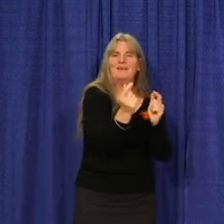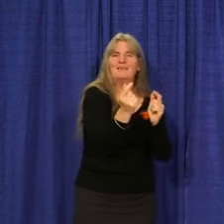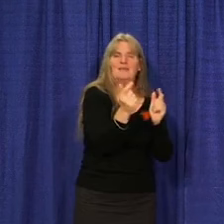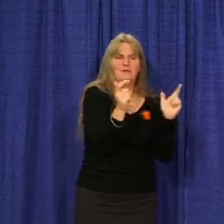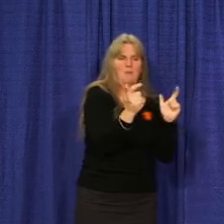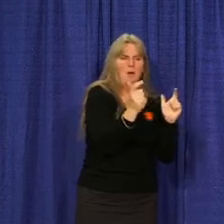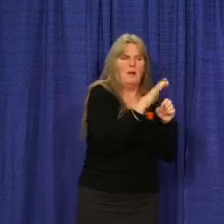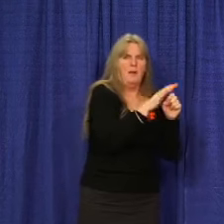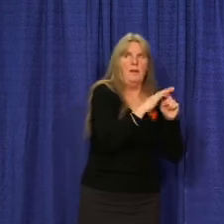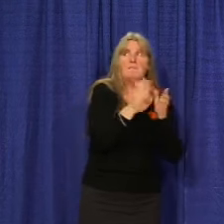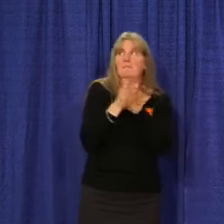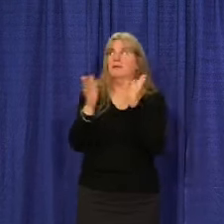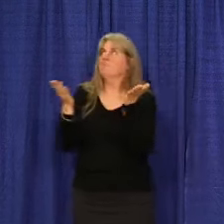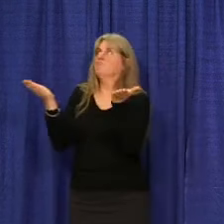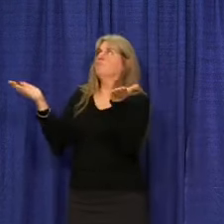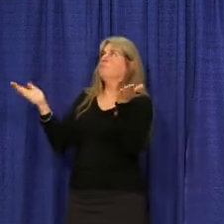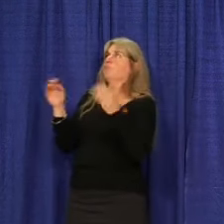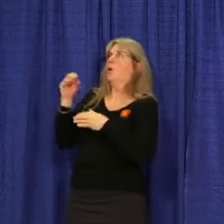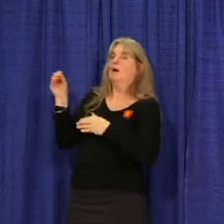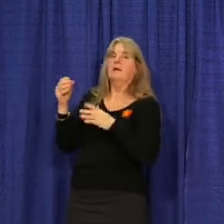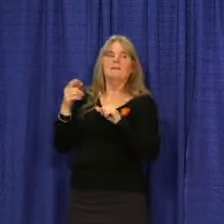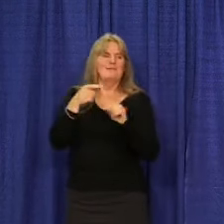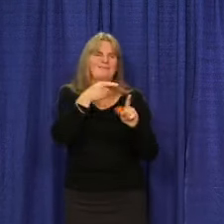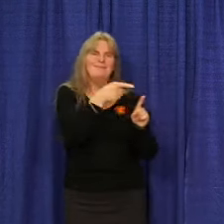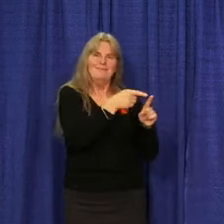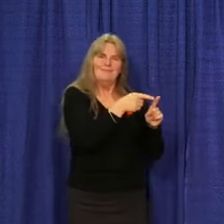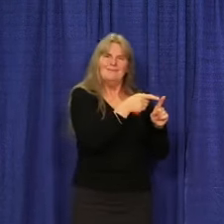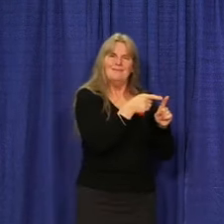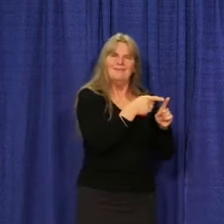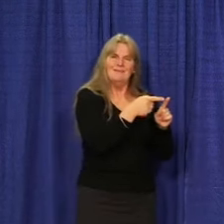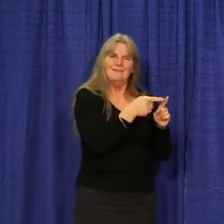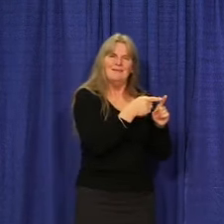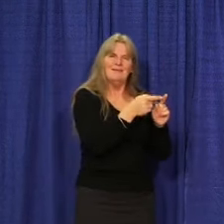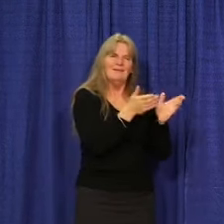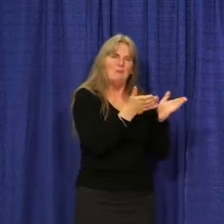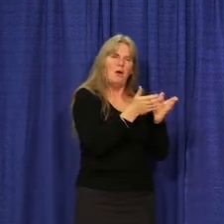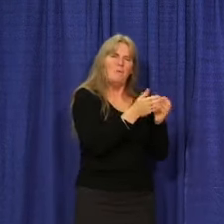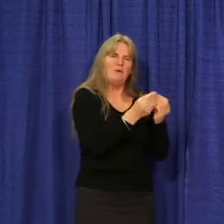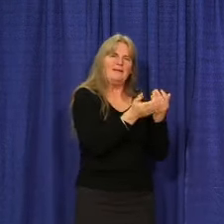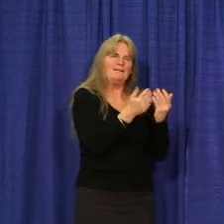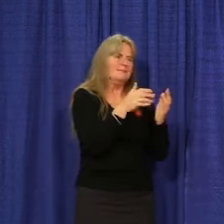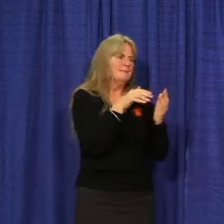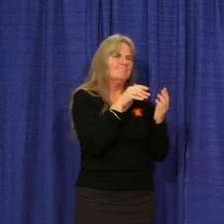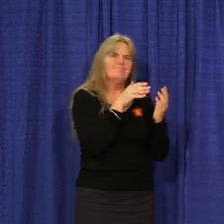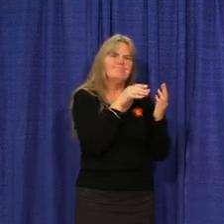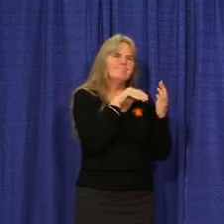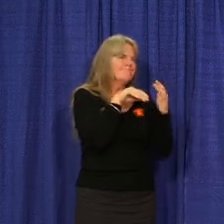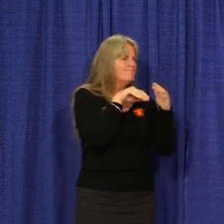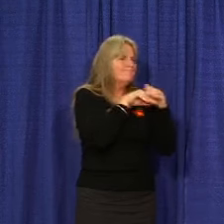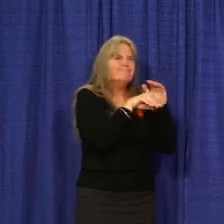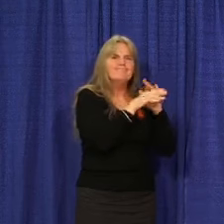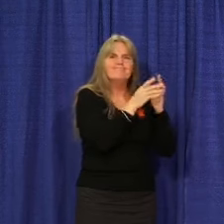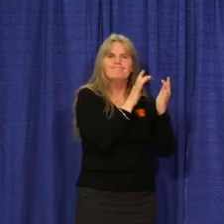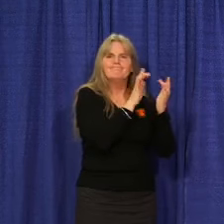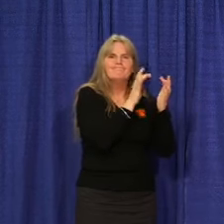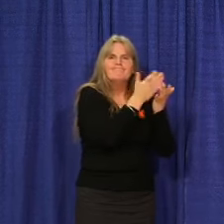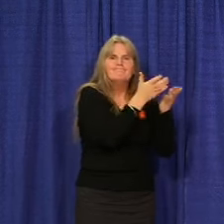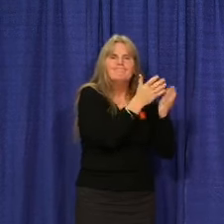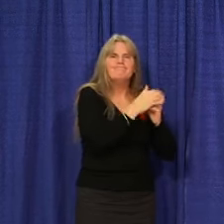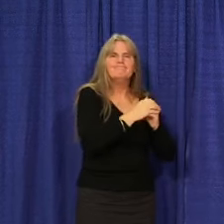smaller jurisdiction. So the additional place of an app, where really an app will,